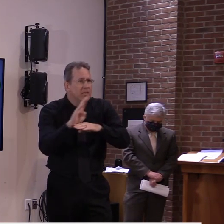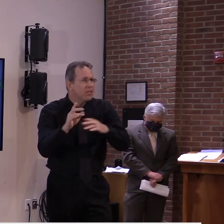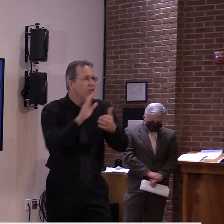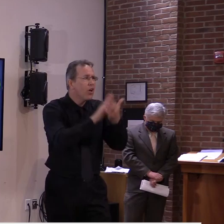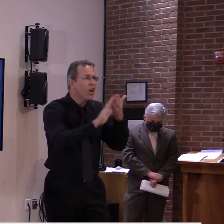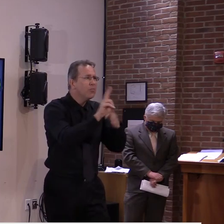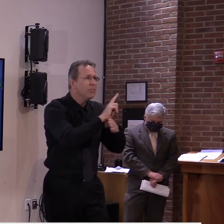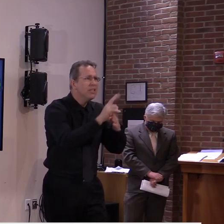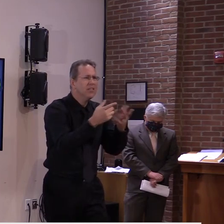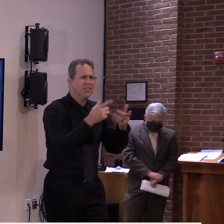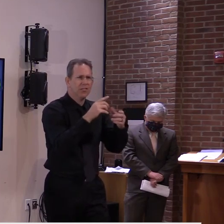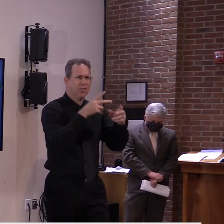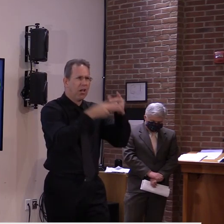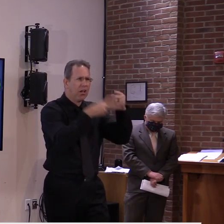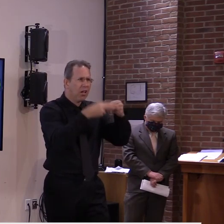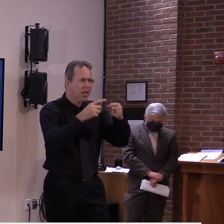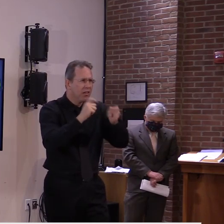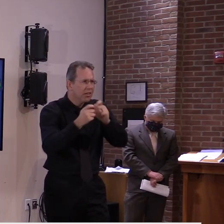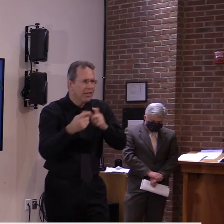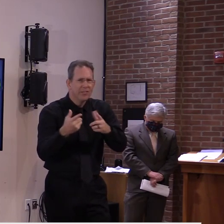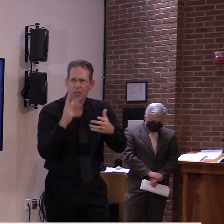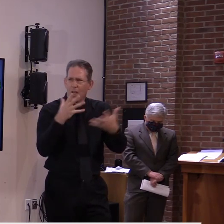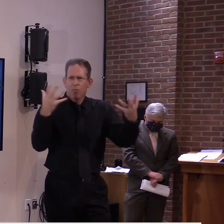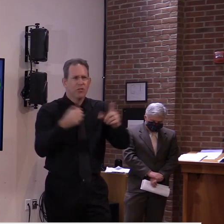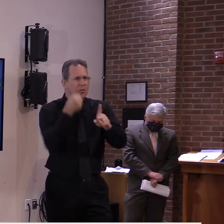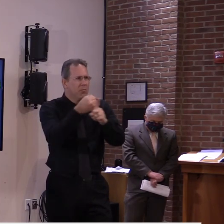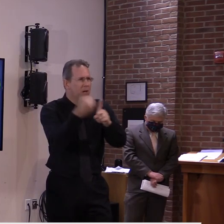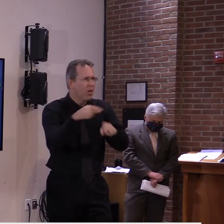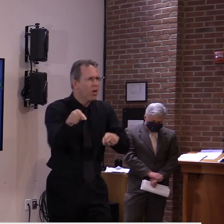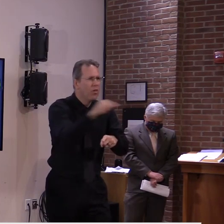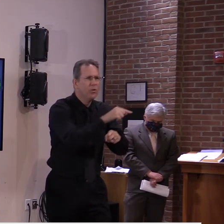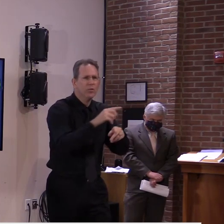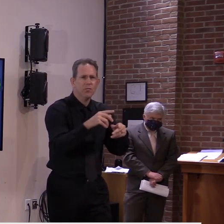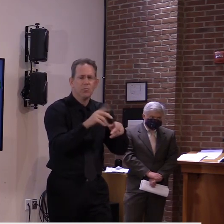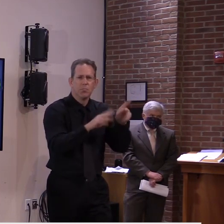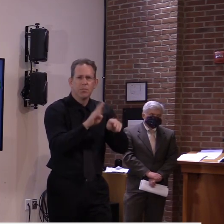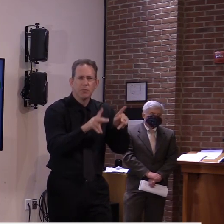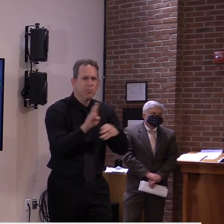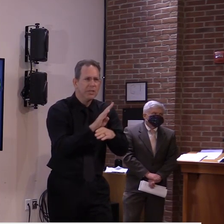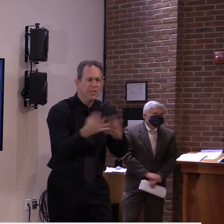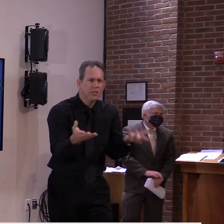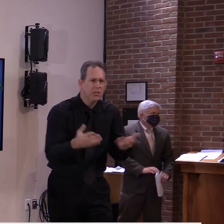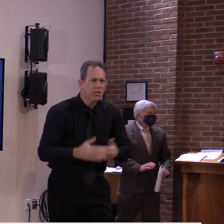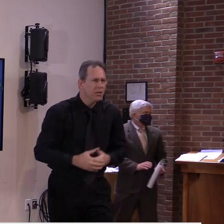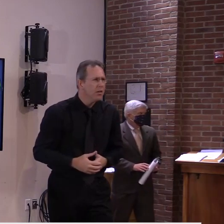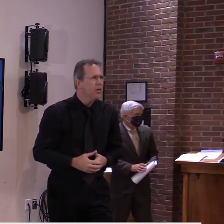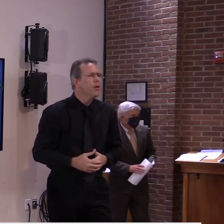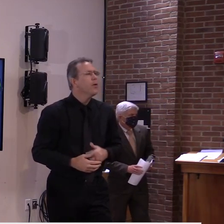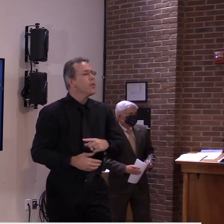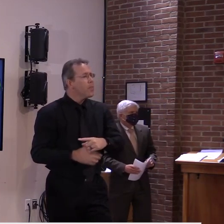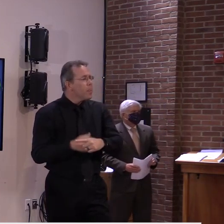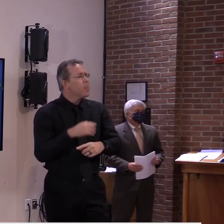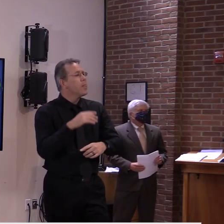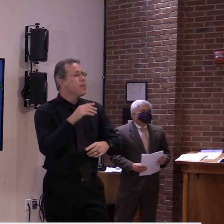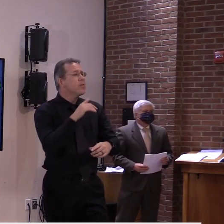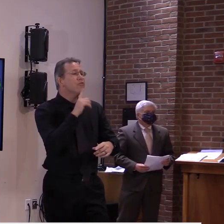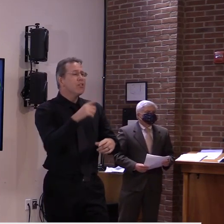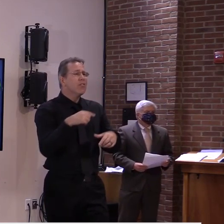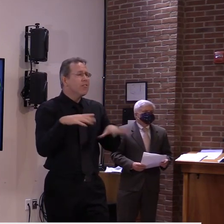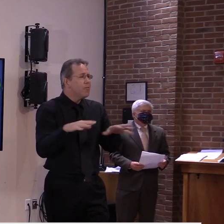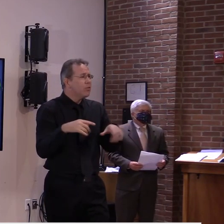that we did, with the Wayfair decision, did contemplate that, and there is more money going into the Ed Fund as a result.